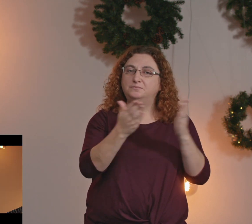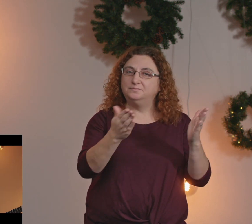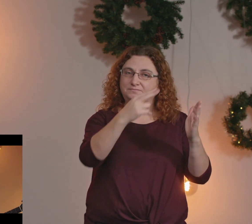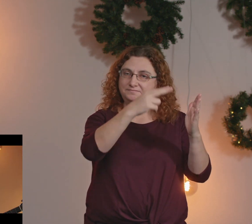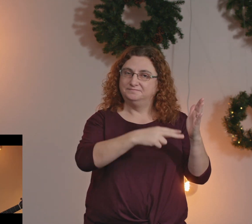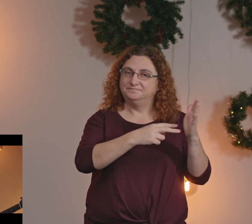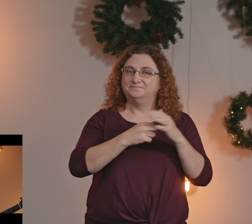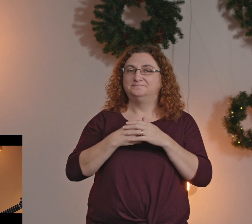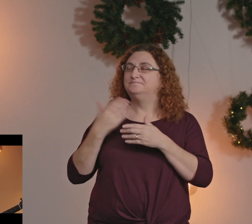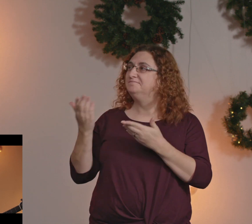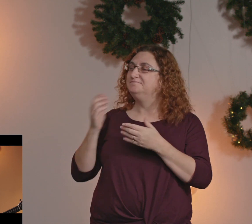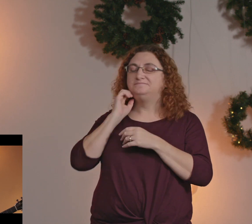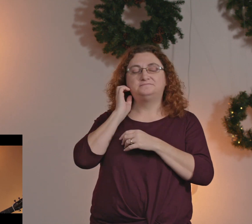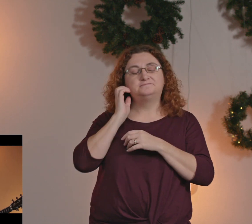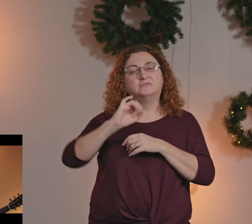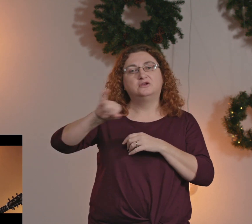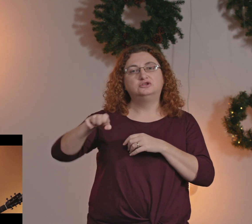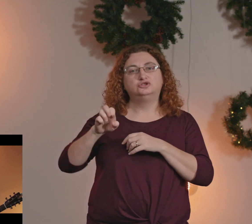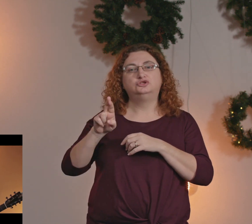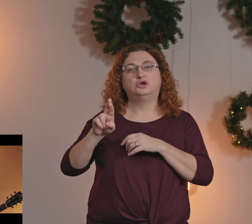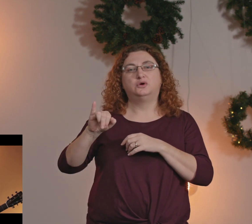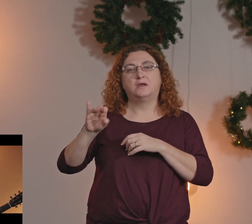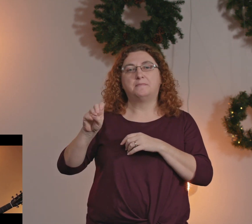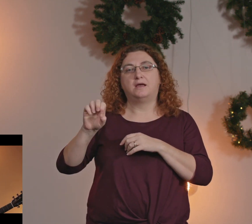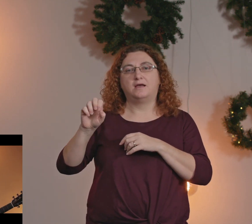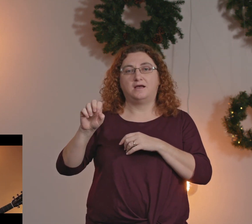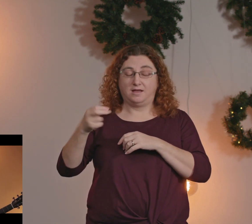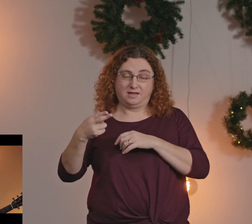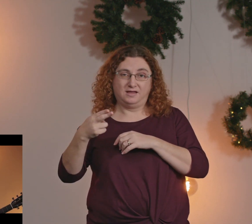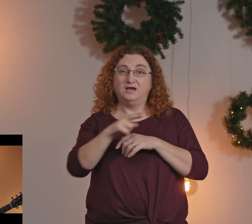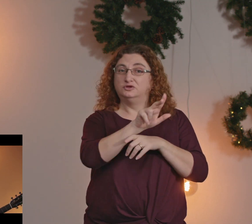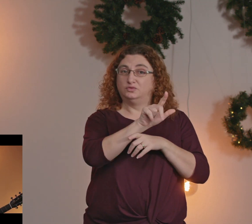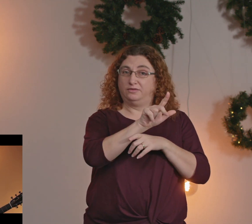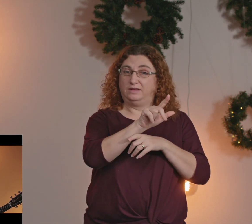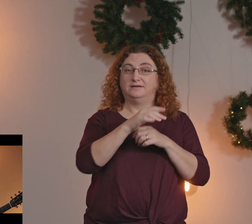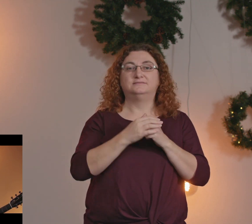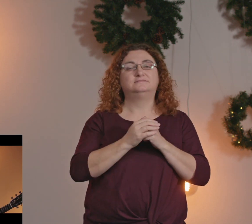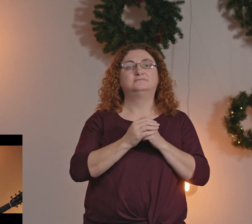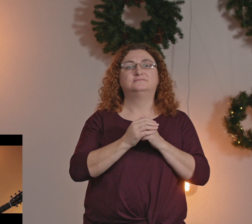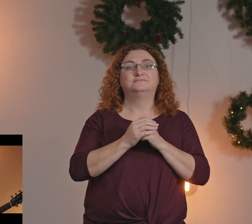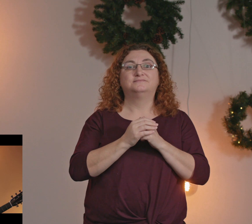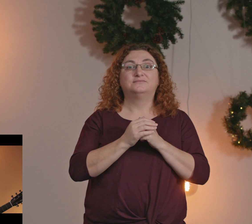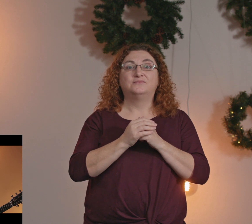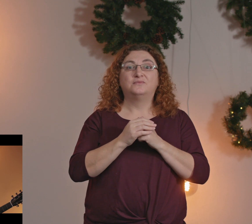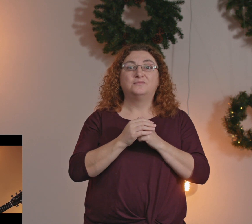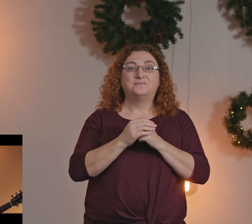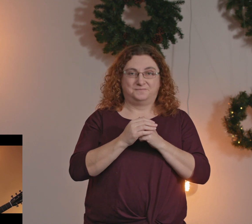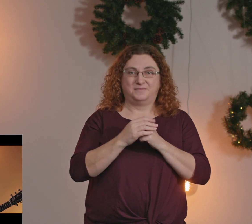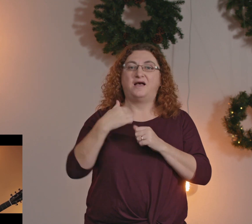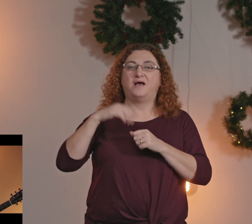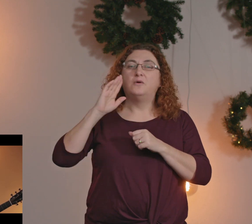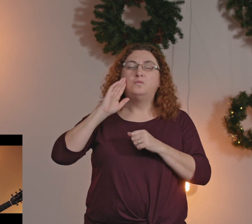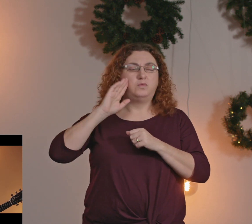her. Jeremiah 23, verse 5 to 6. "The days are coming, declares the Lord, when I will raise